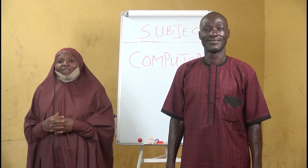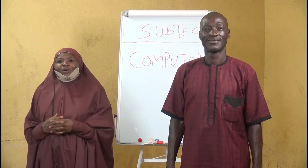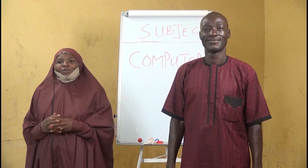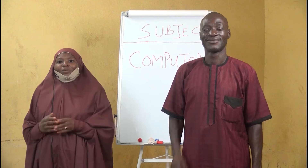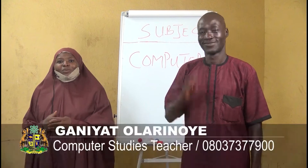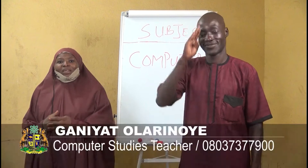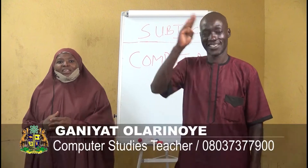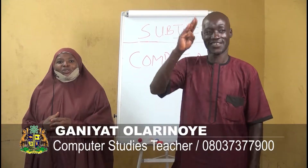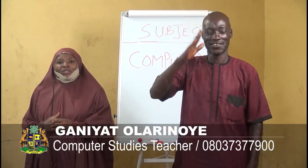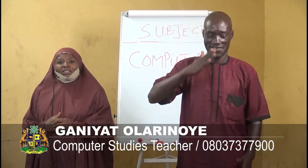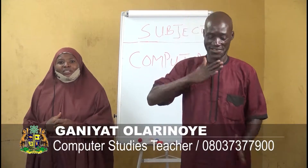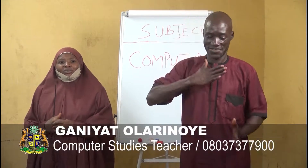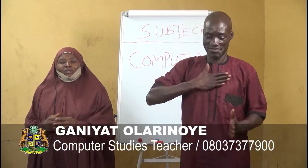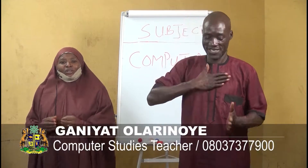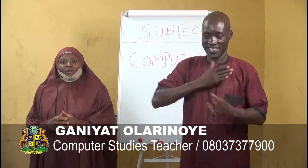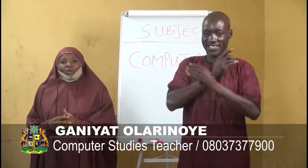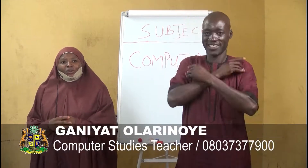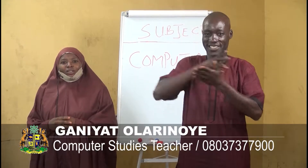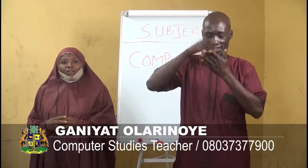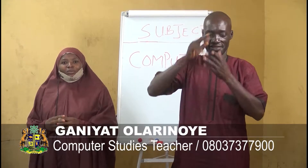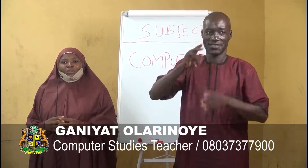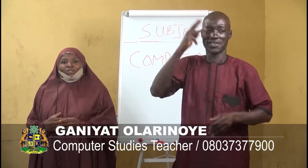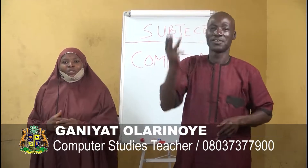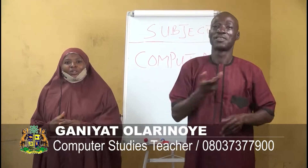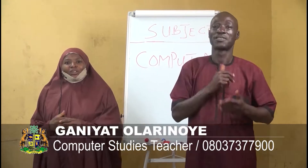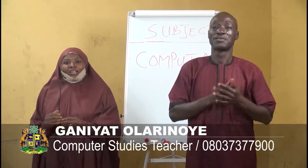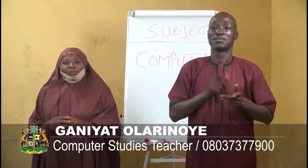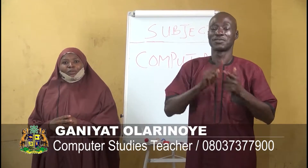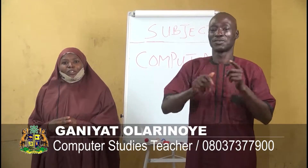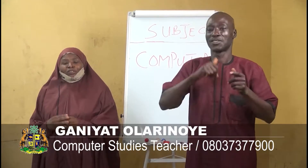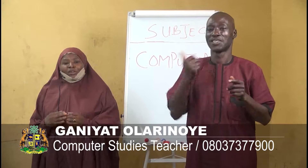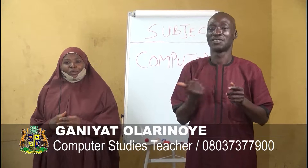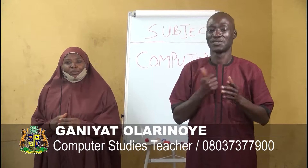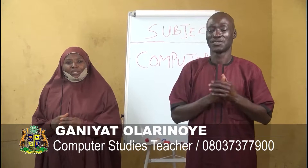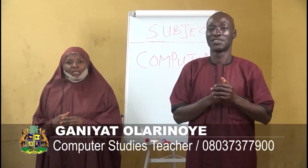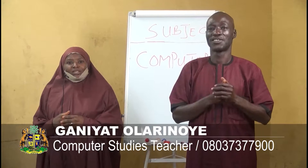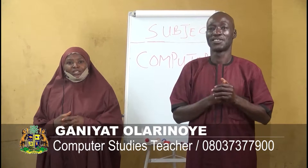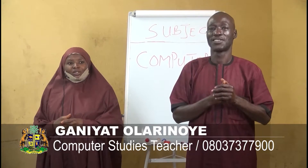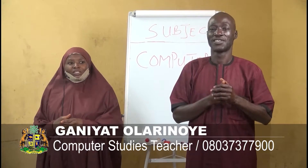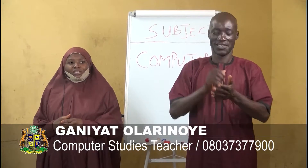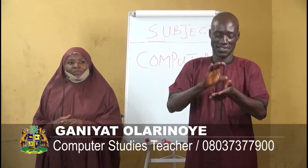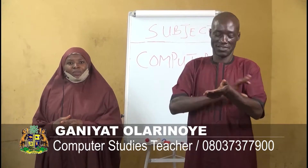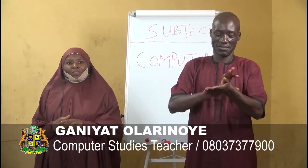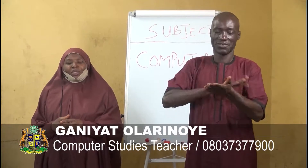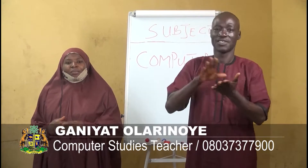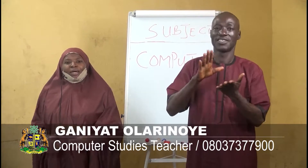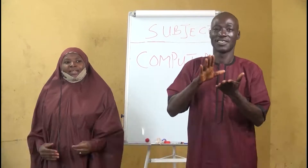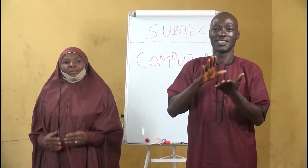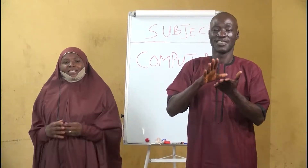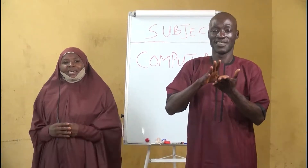Hello, my dear students. You are welcome to another episode of Computer Studies. My name is